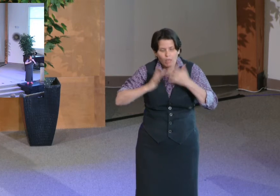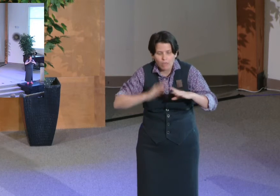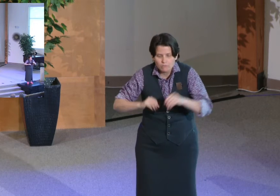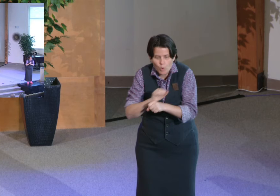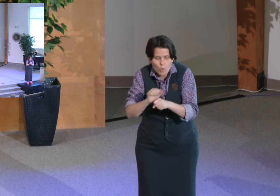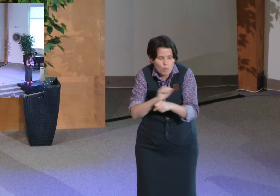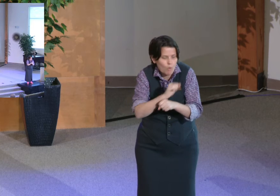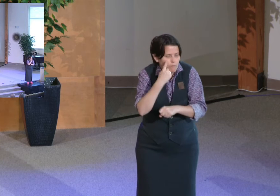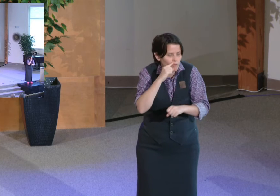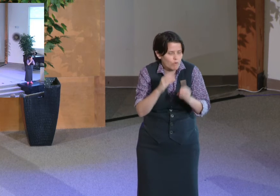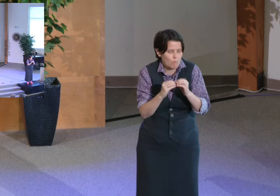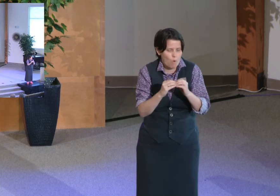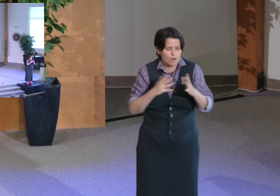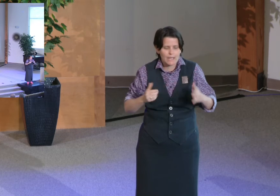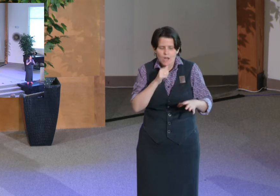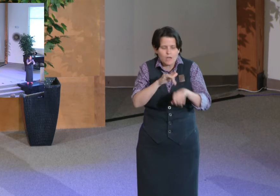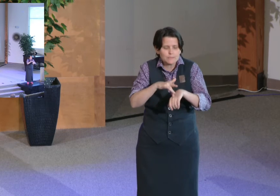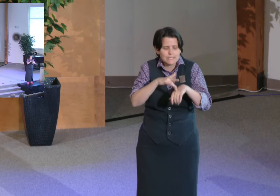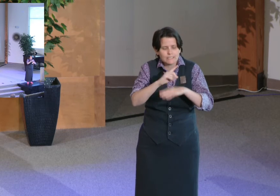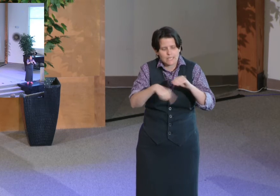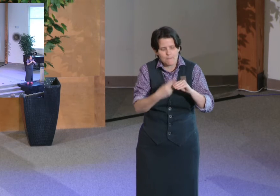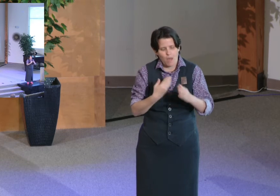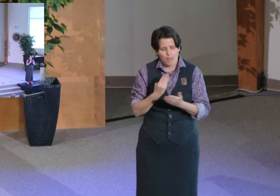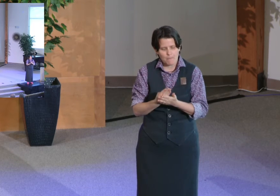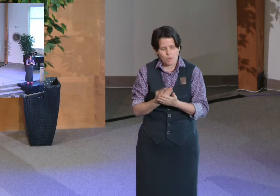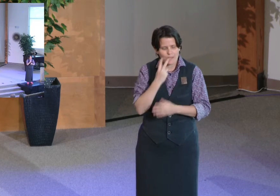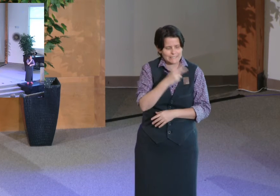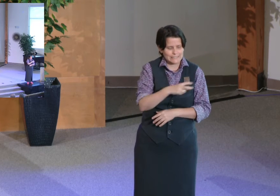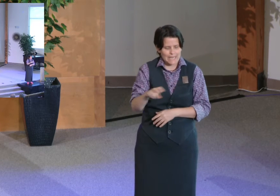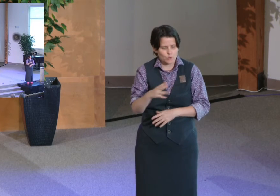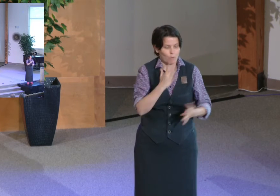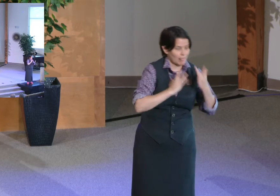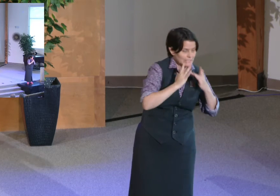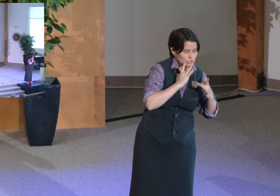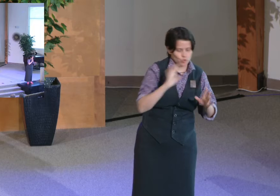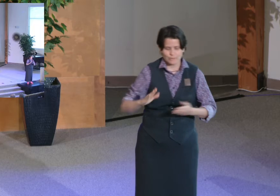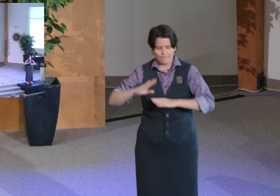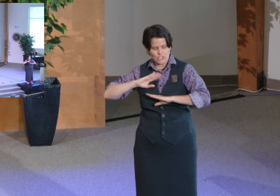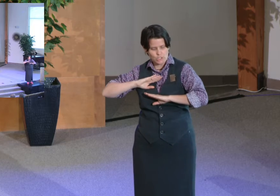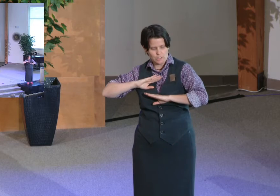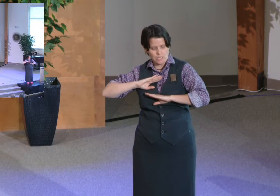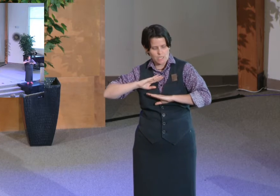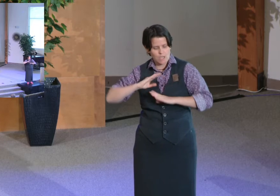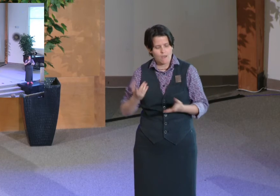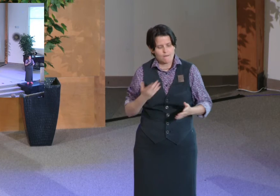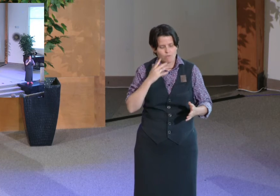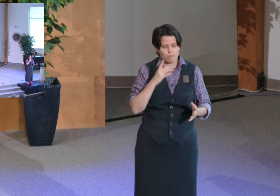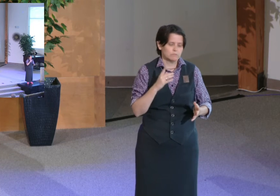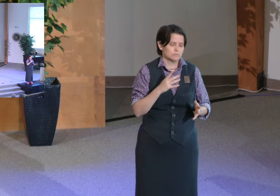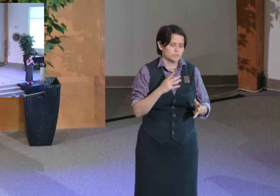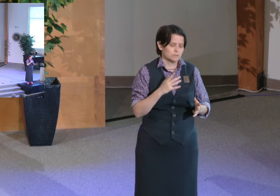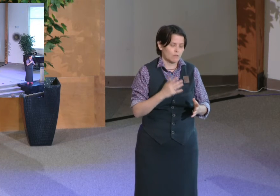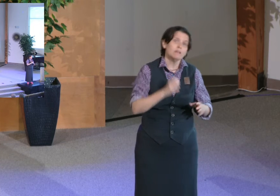can shift from scarcity to sufficiency, from compliant to commitment, from envy to gratitude.